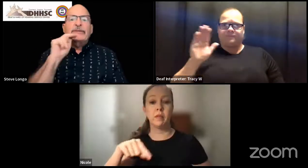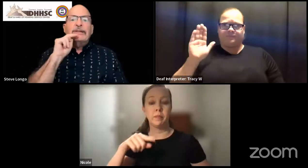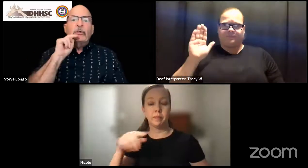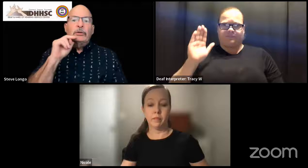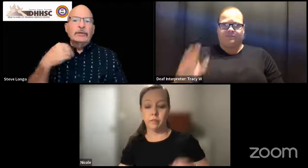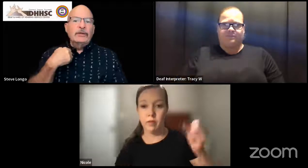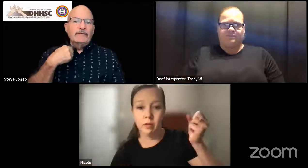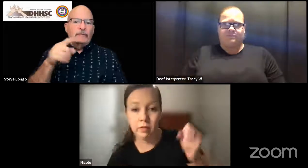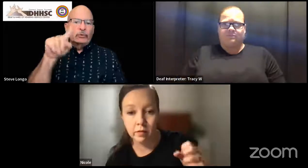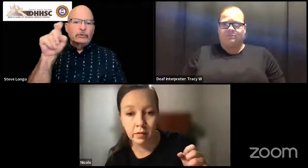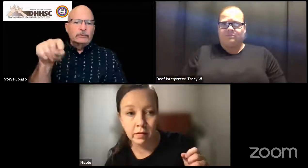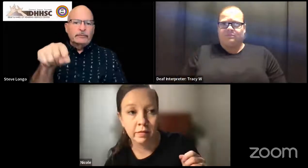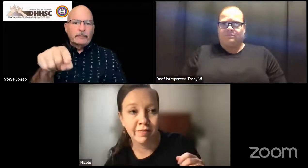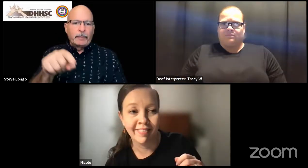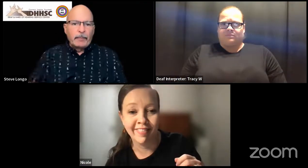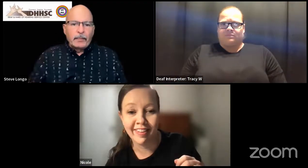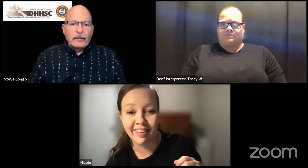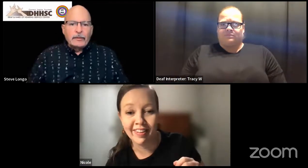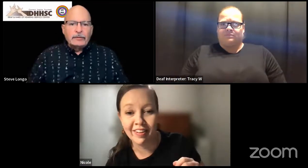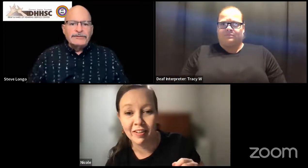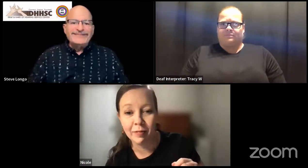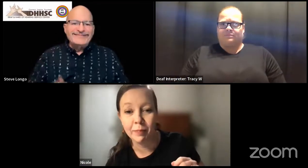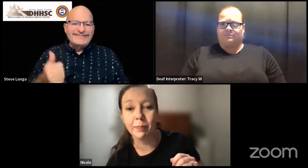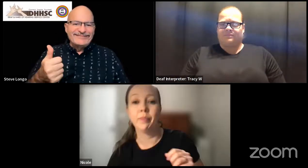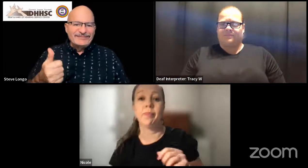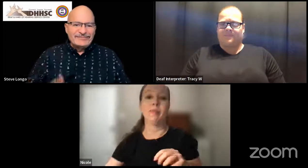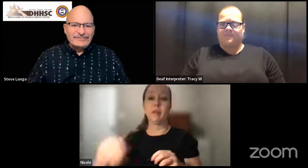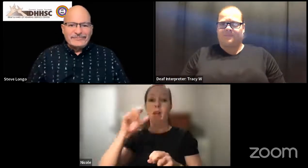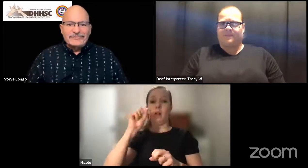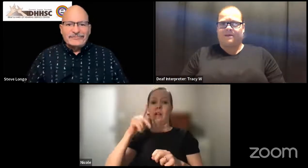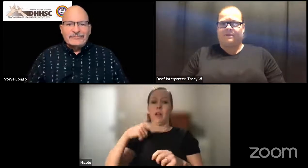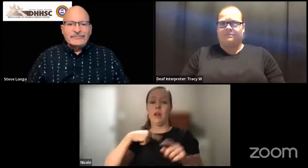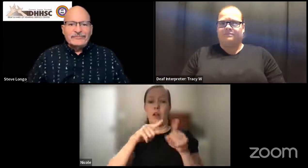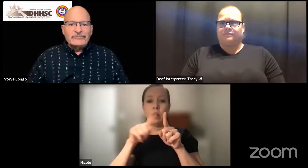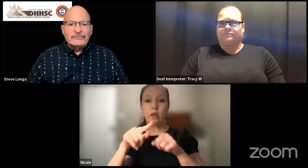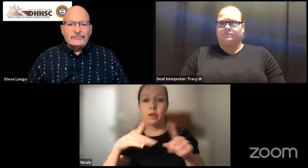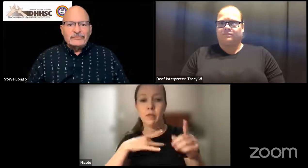Yes. Nicole has a question?